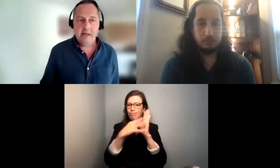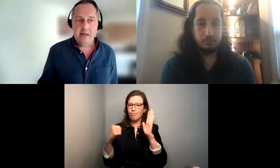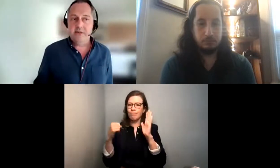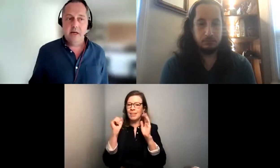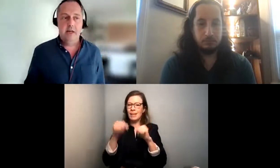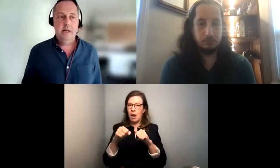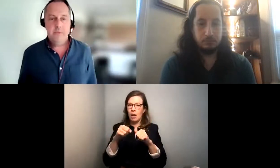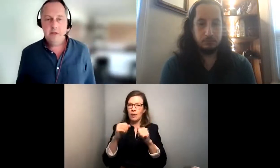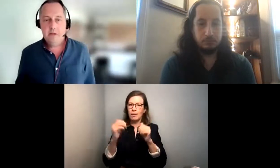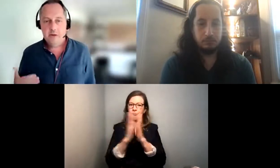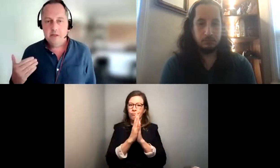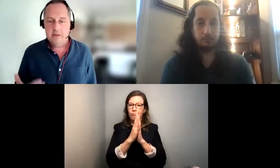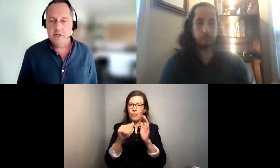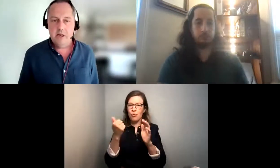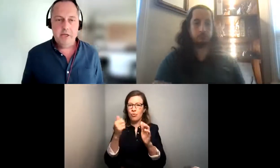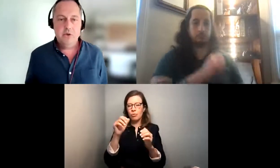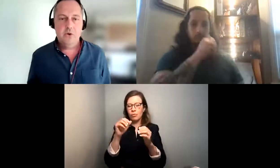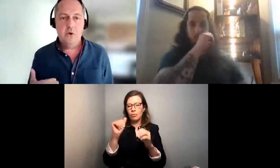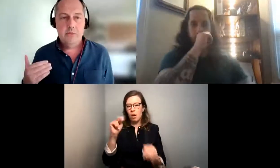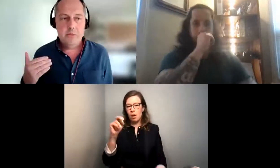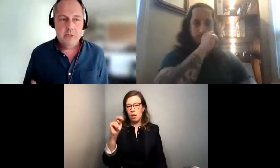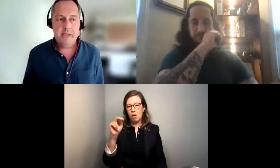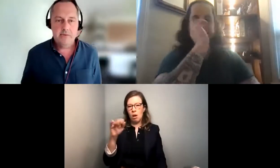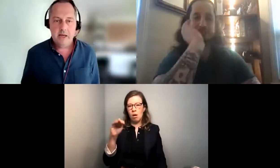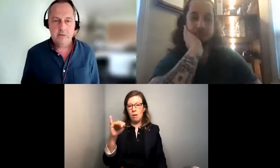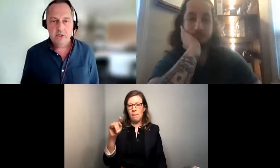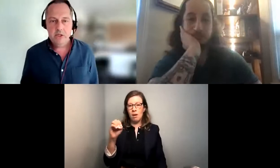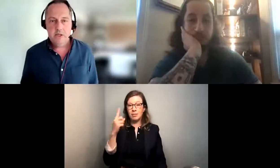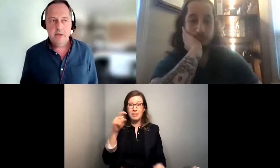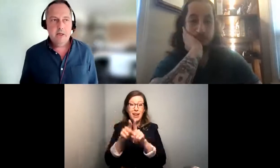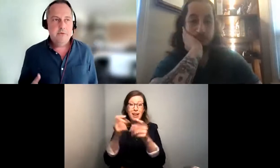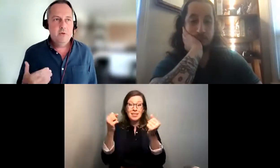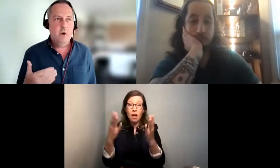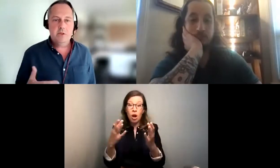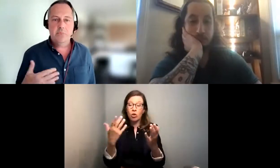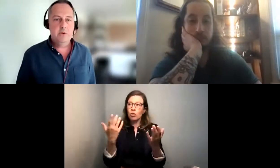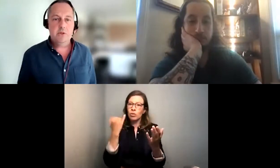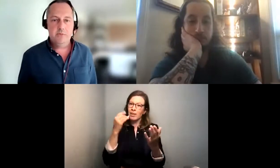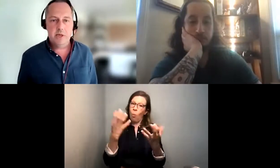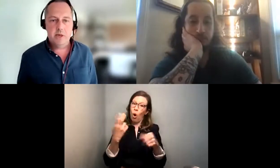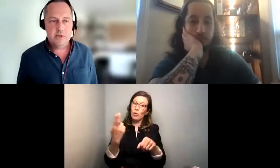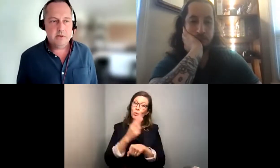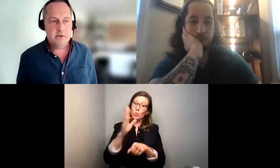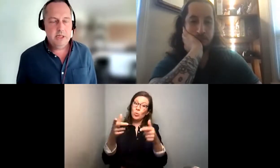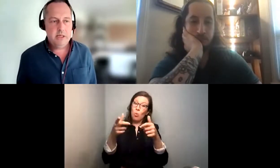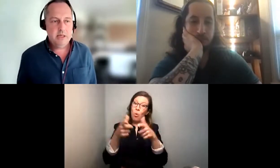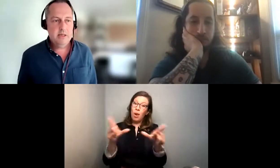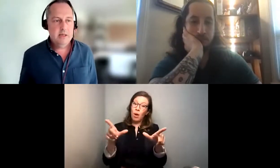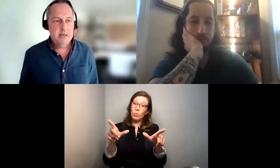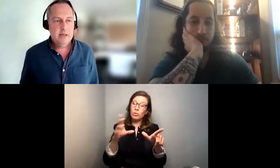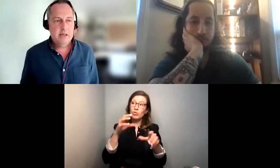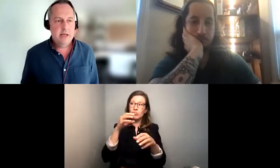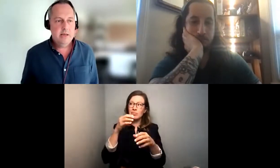a deaf signer, you know, and sign being your native language, if you want to post something on social